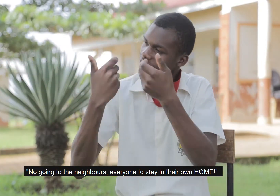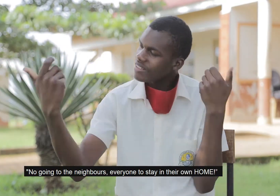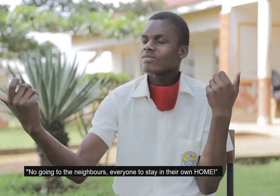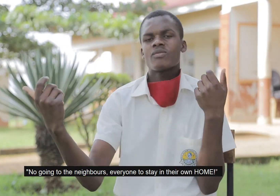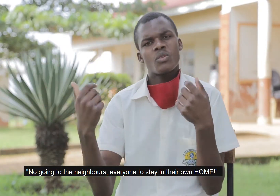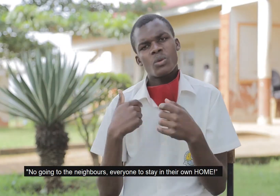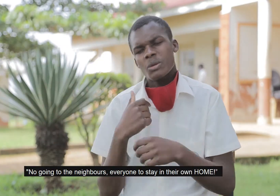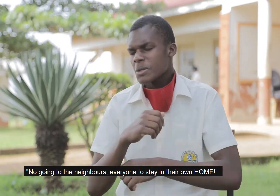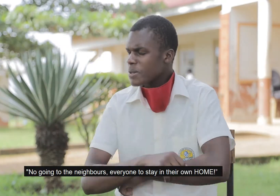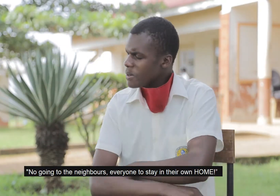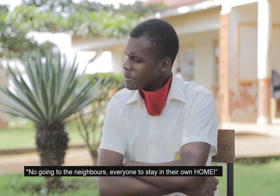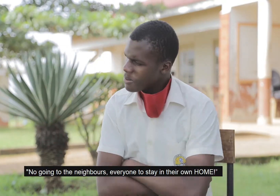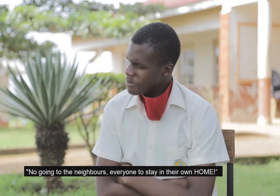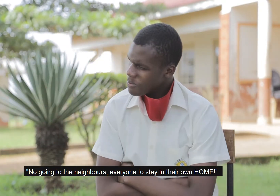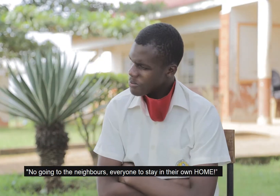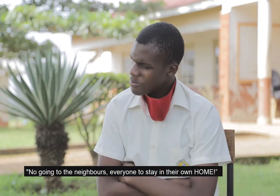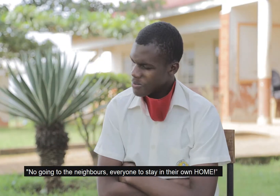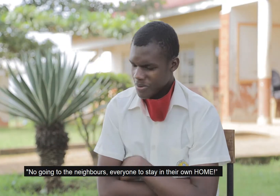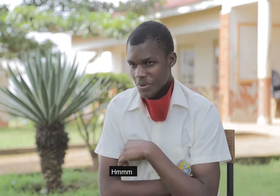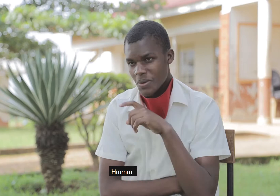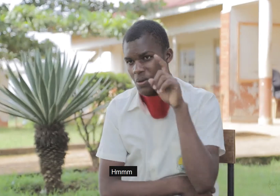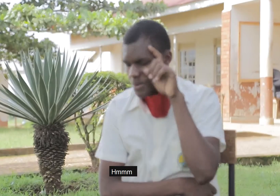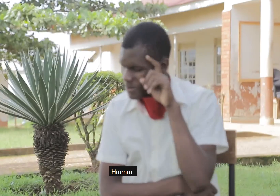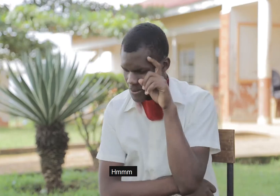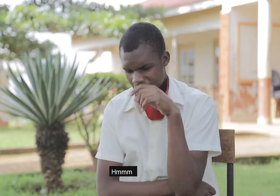to stay in their own home.